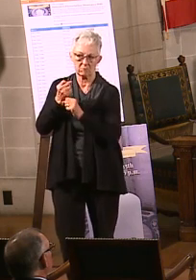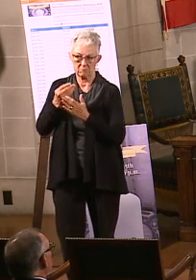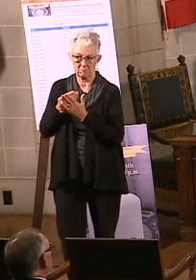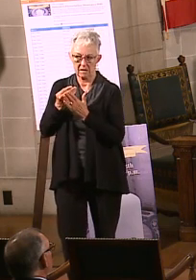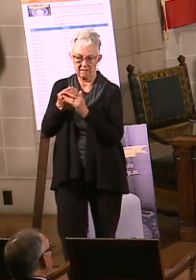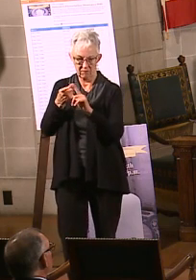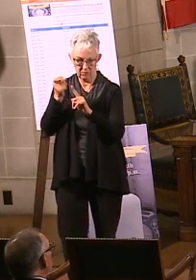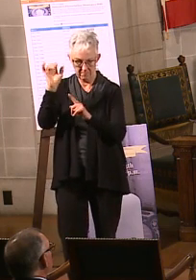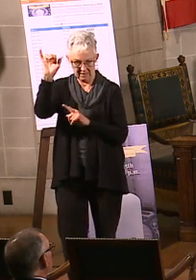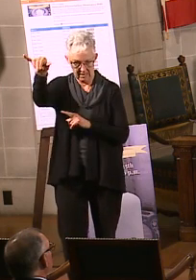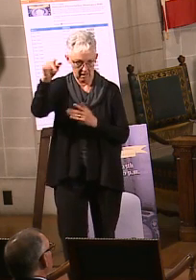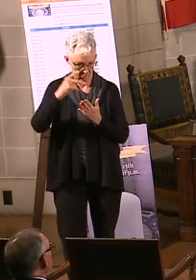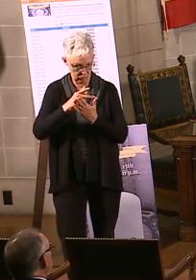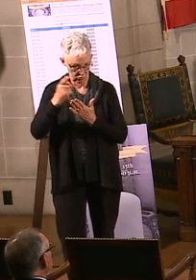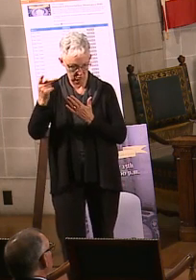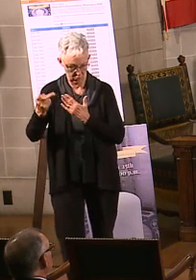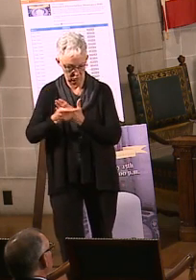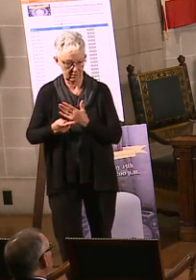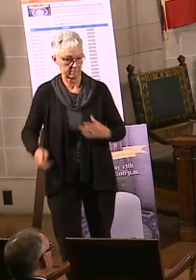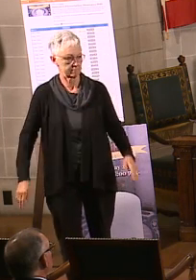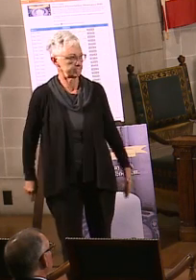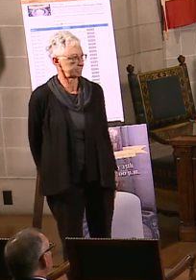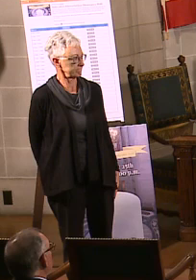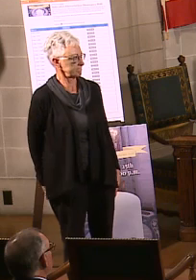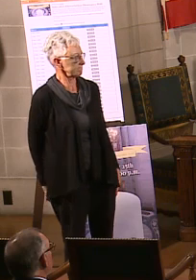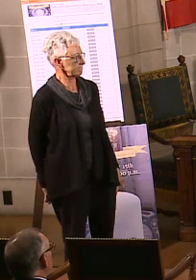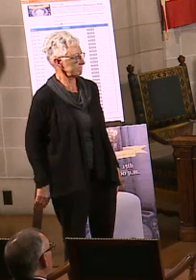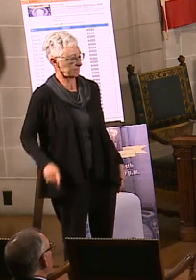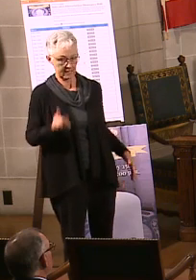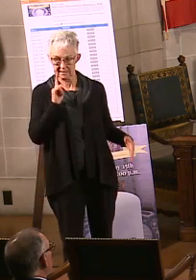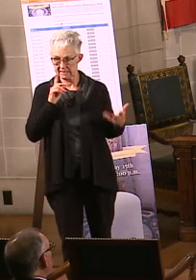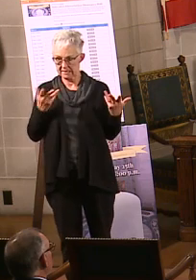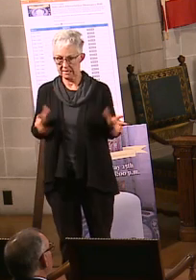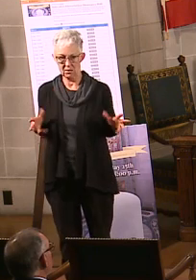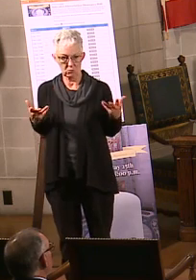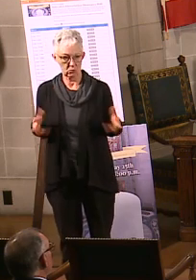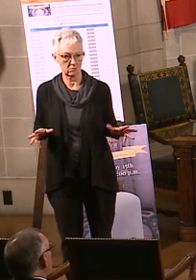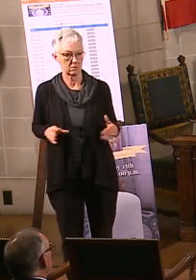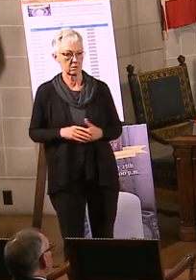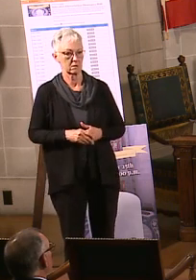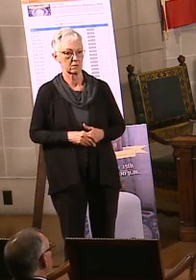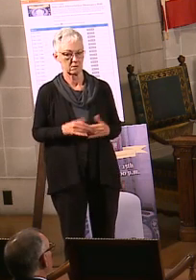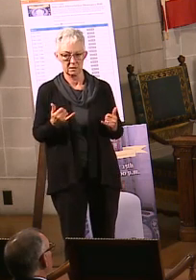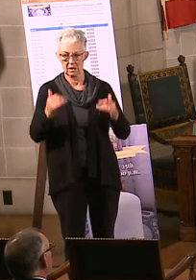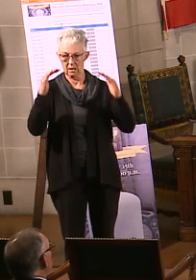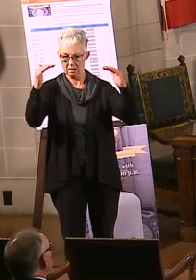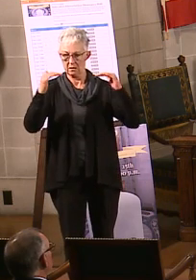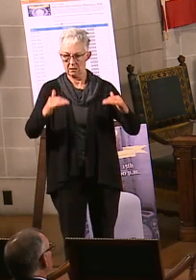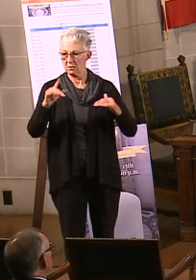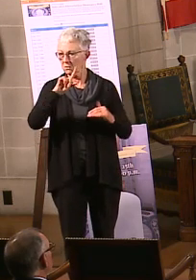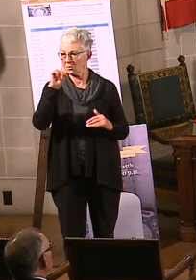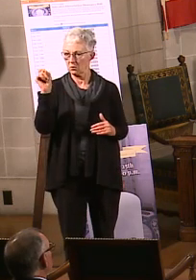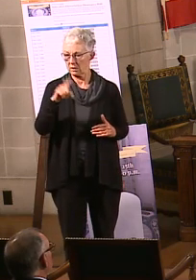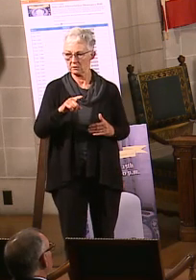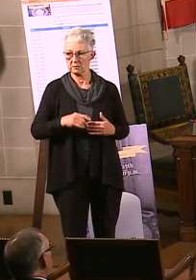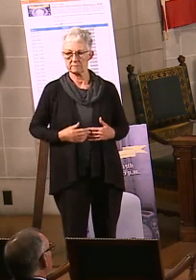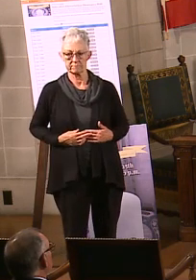Okay, I think we hit upon all the things that I was going to hit upon, and now we'll go into questions and answers.